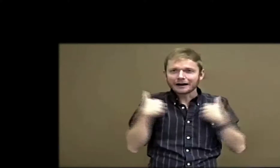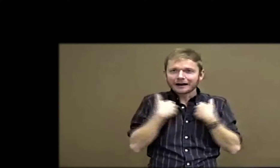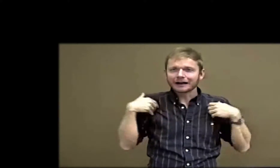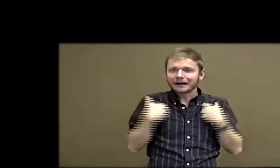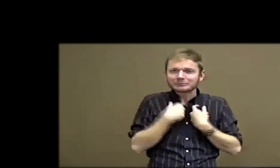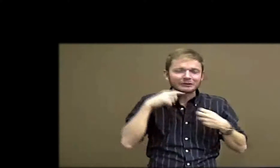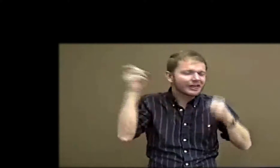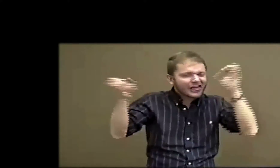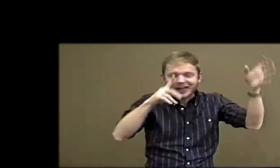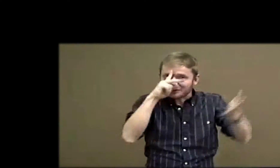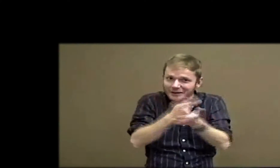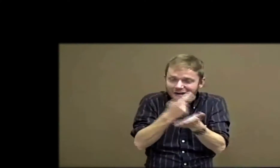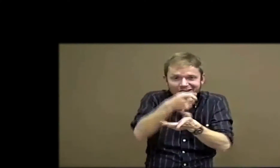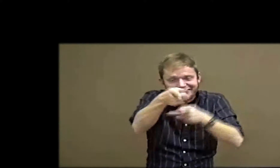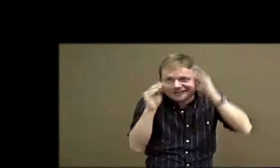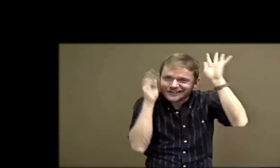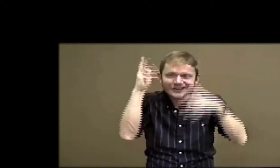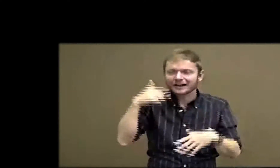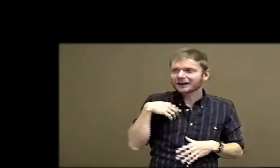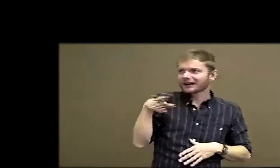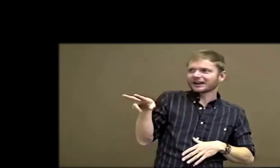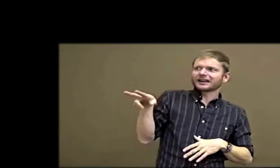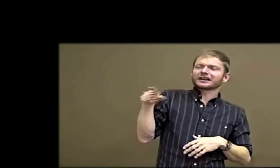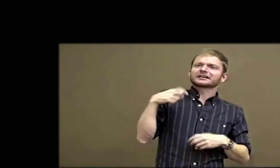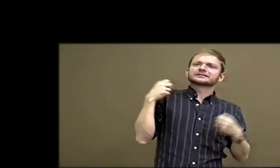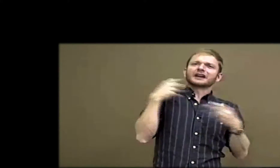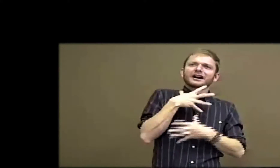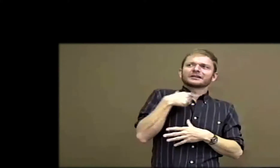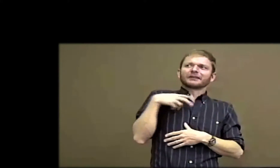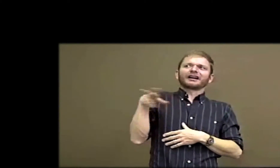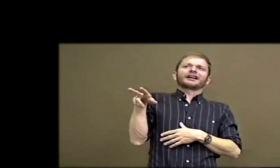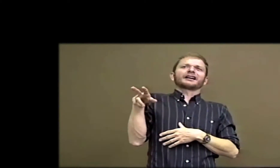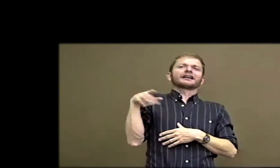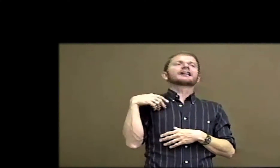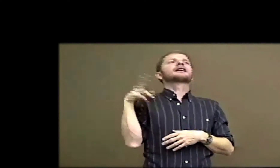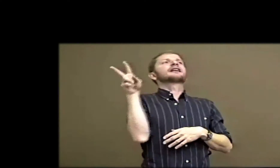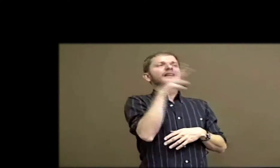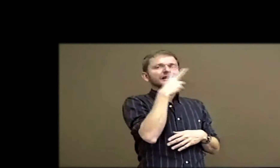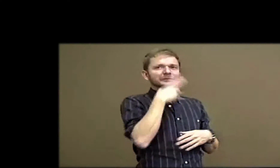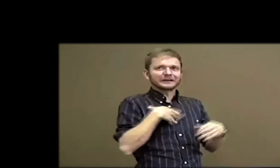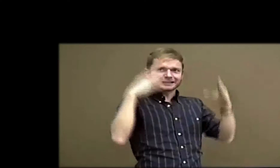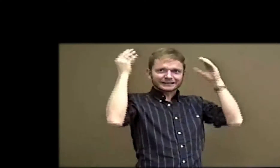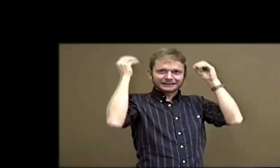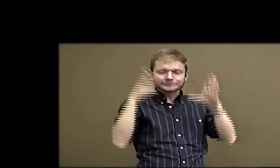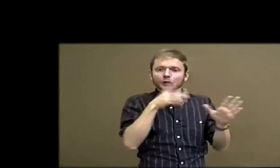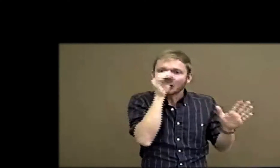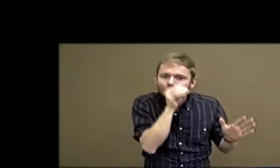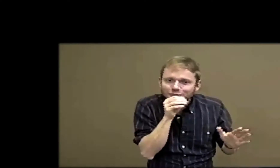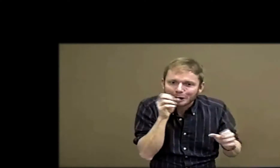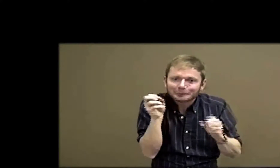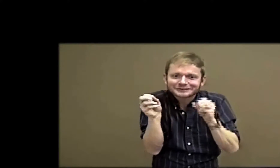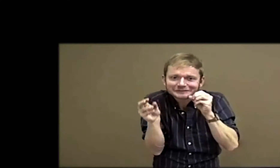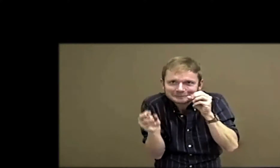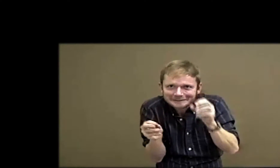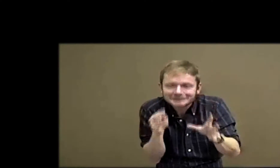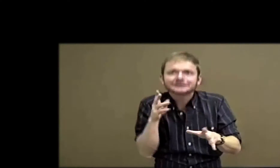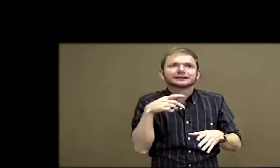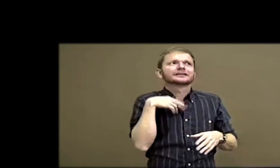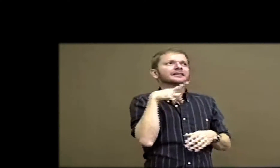they looked like animals. It shocked me. So later on, my teacher came up to me and very carefully trying to teach me English, but I needed to understand that